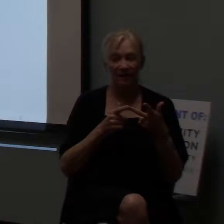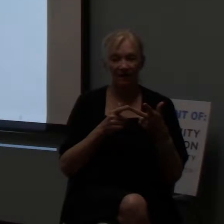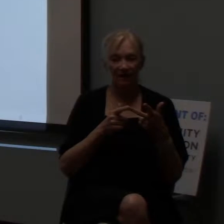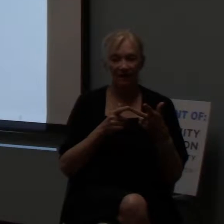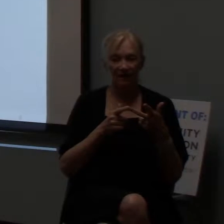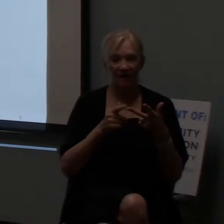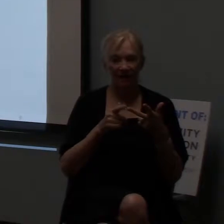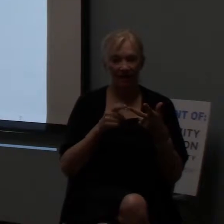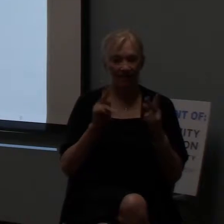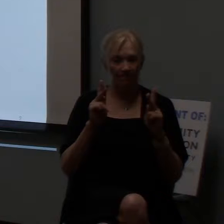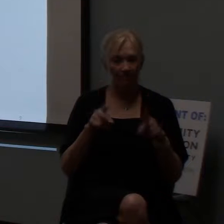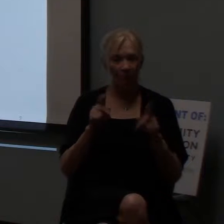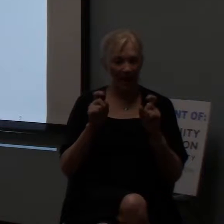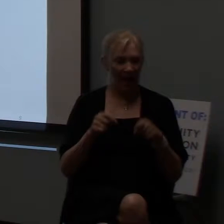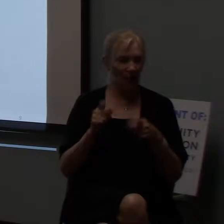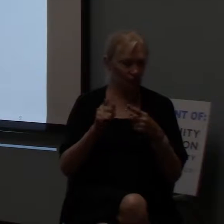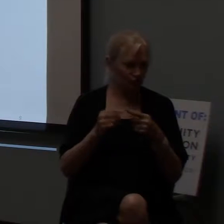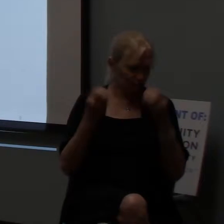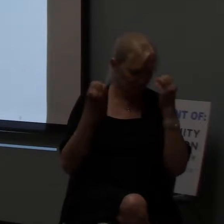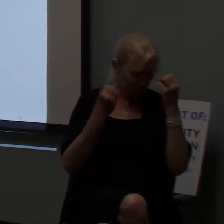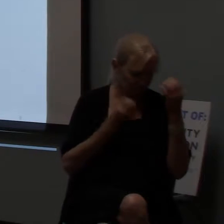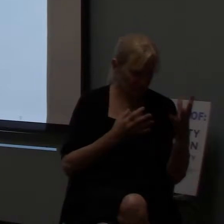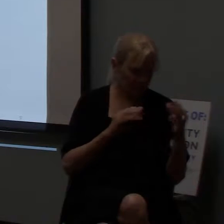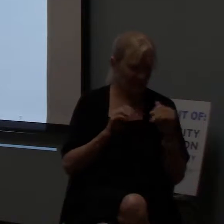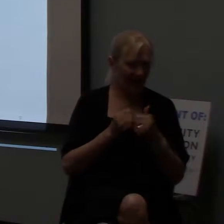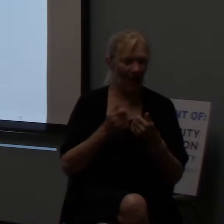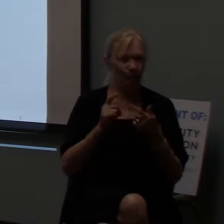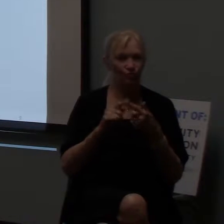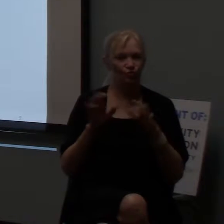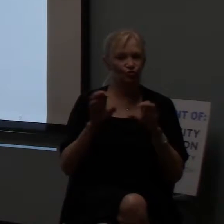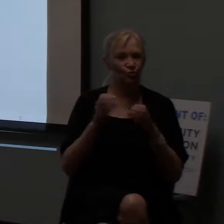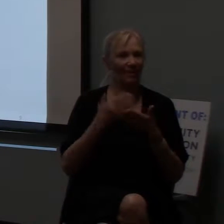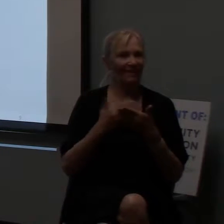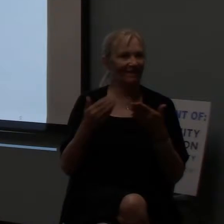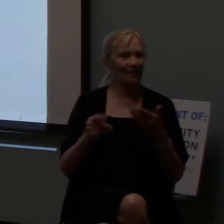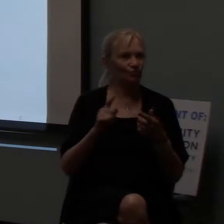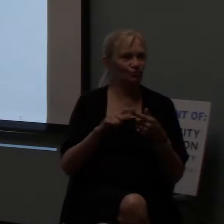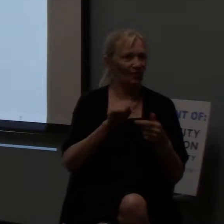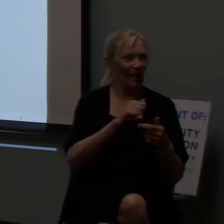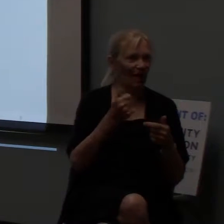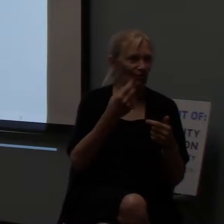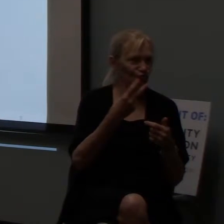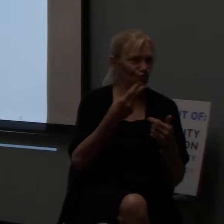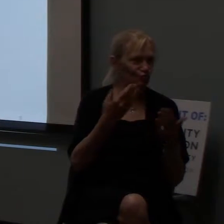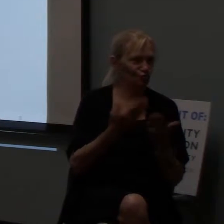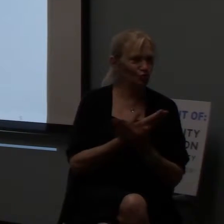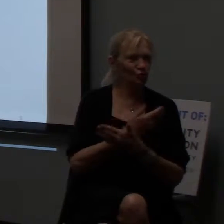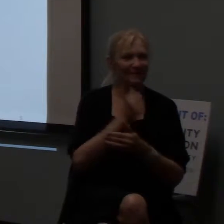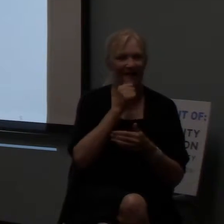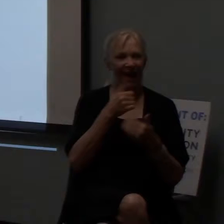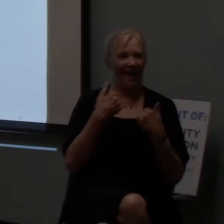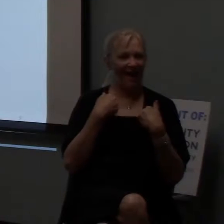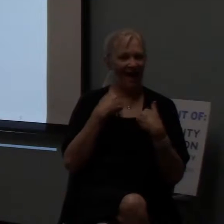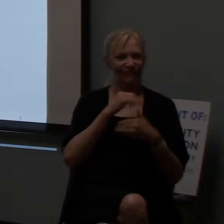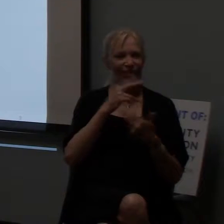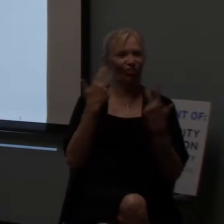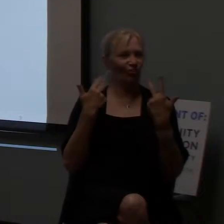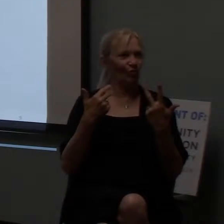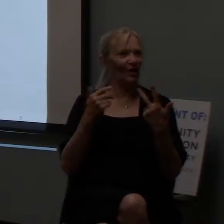that person has to convey, this is how we have to do things. You don't have sort of a collective memory going